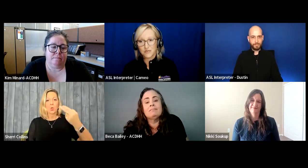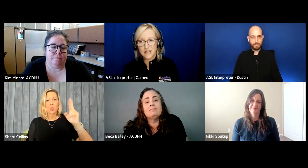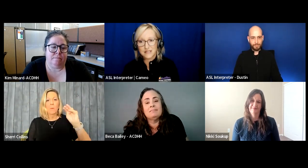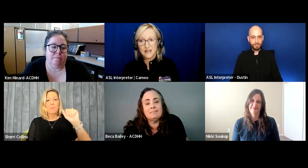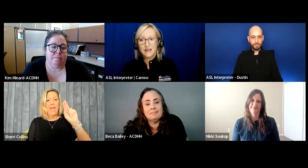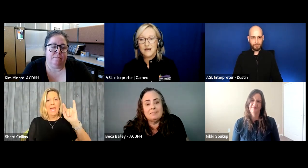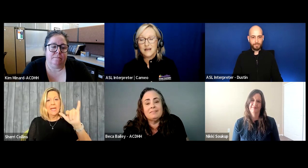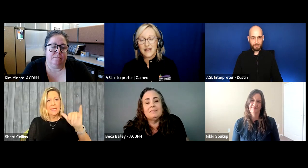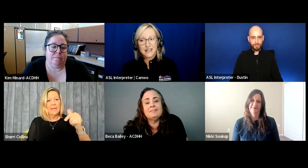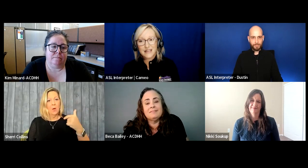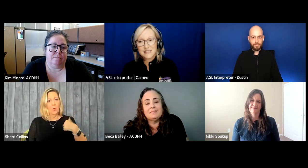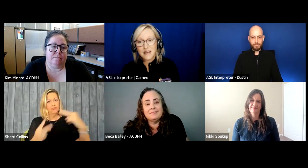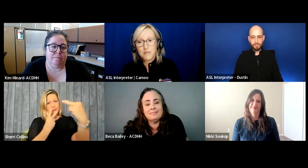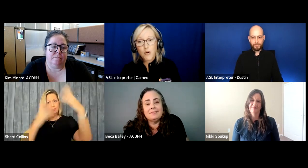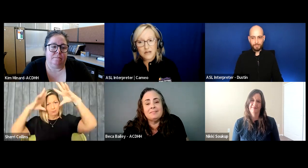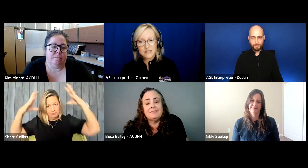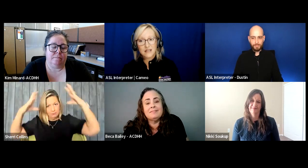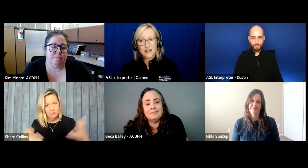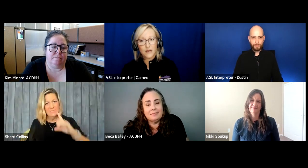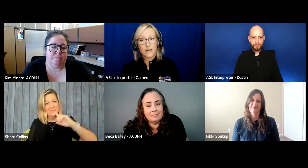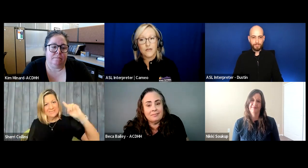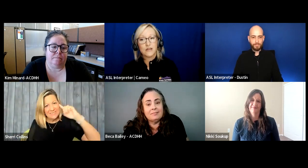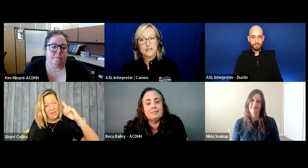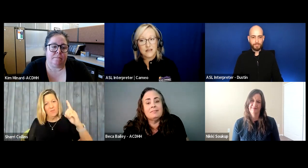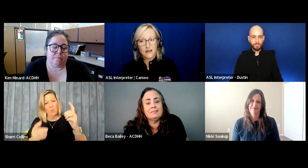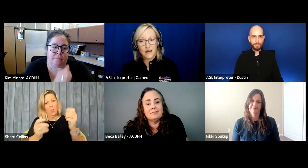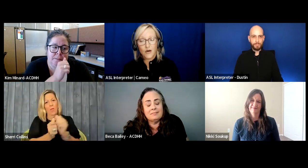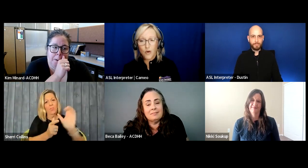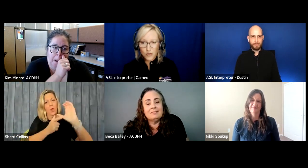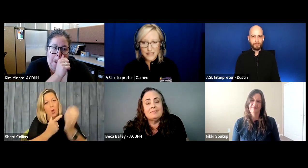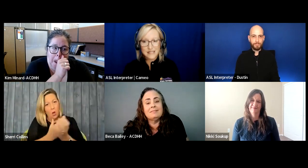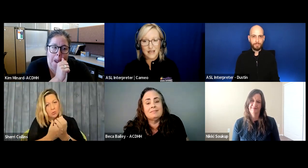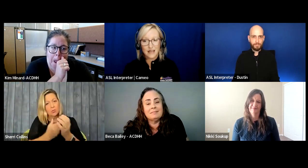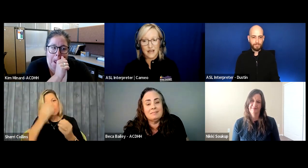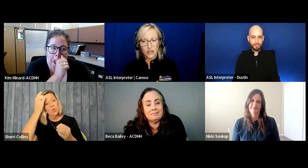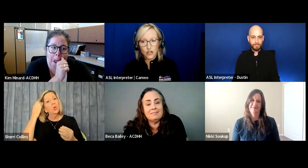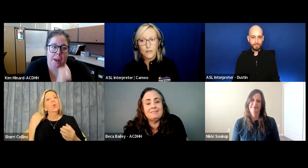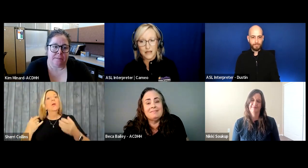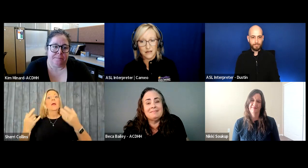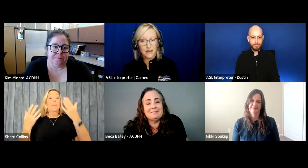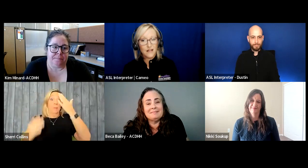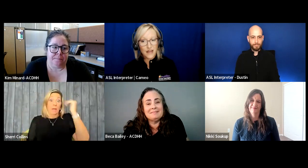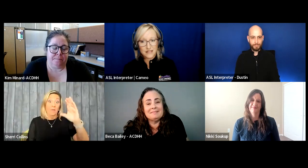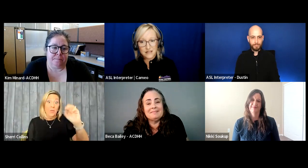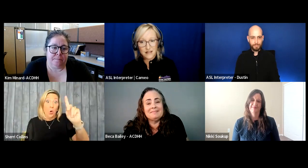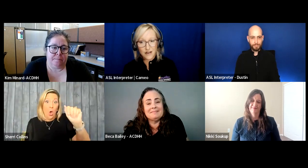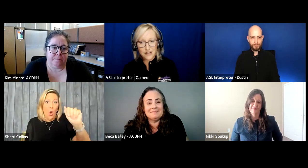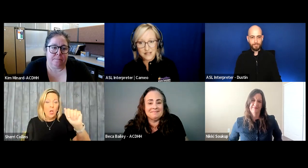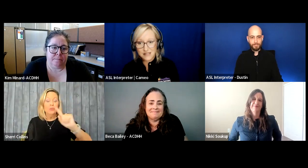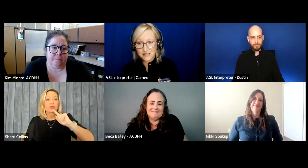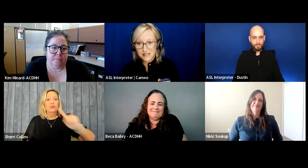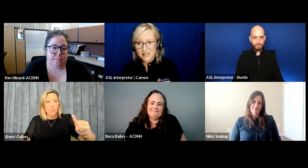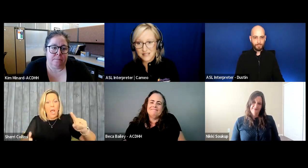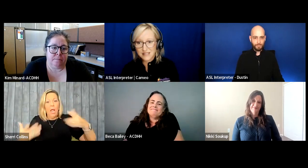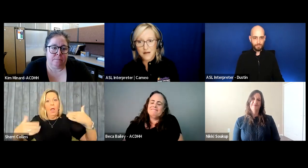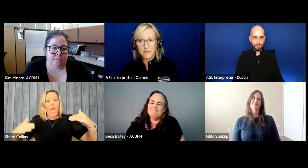deafness, right? I think that it's important that we are viewed as holistic and human, that there